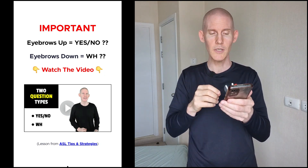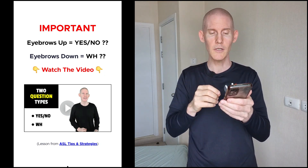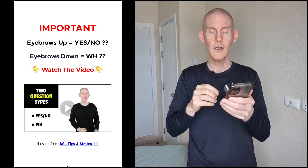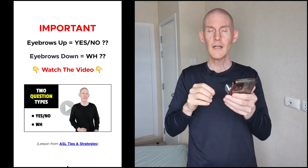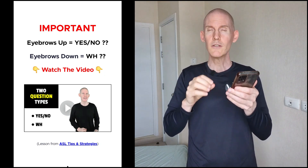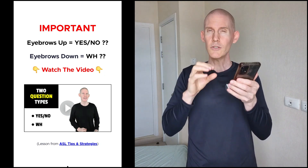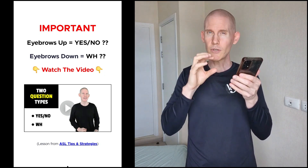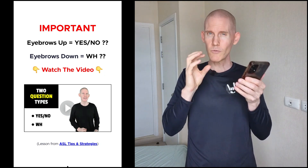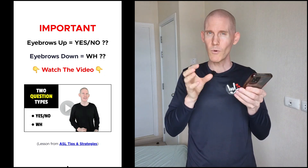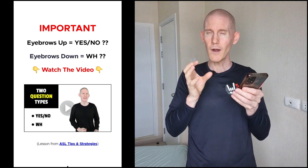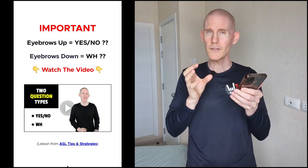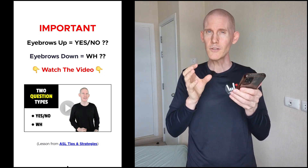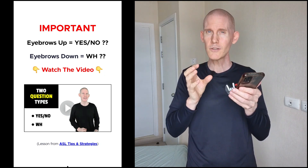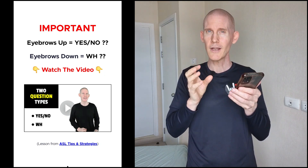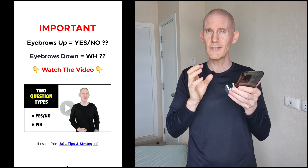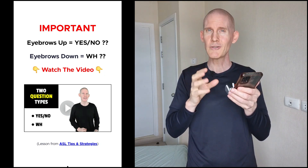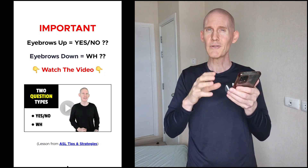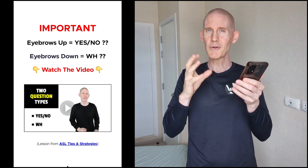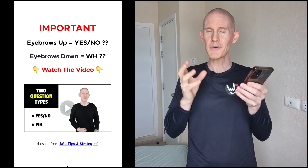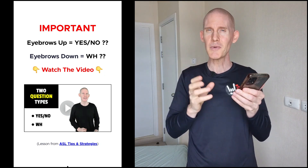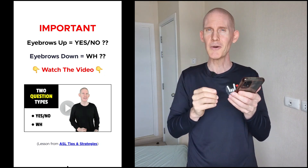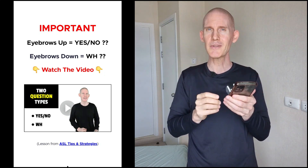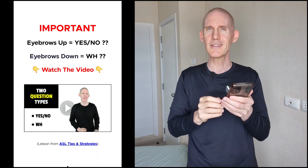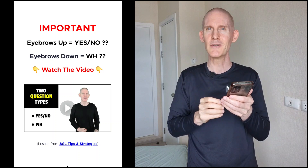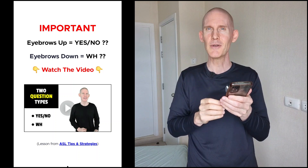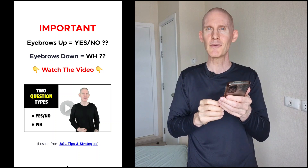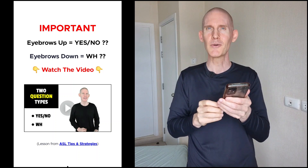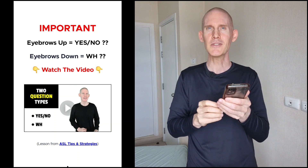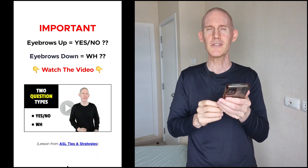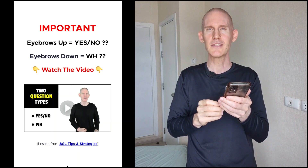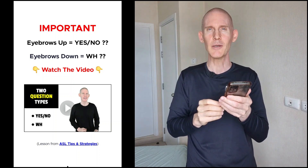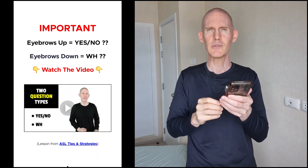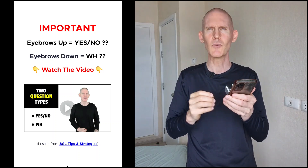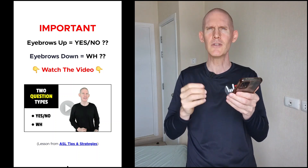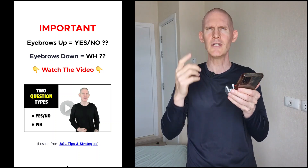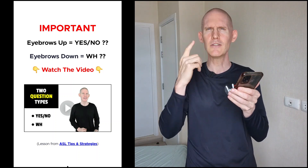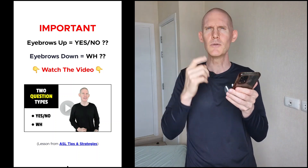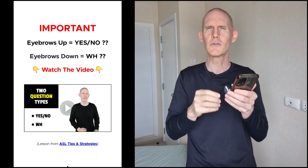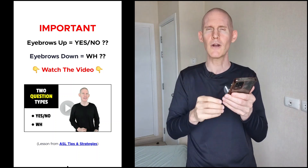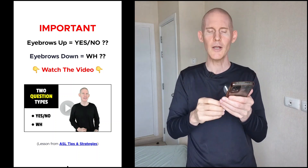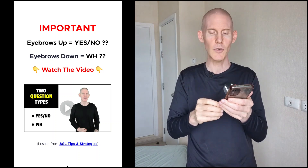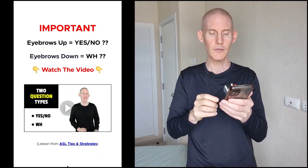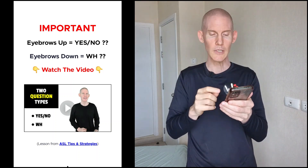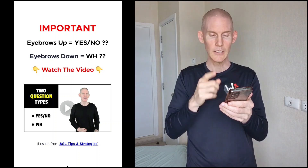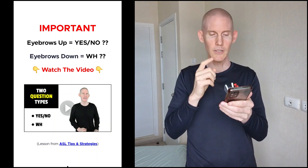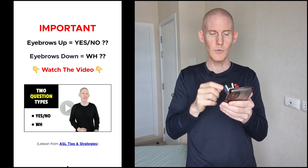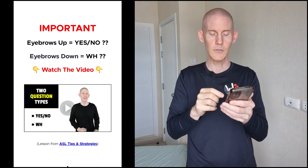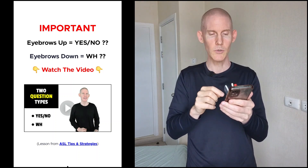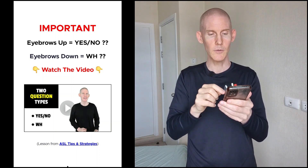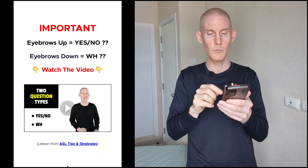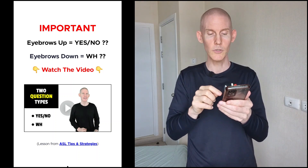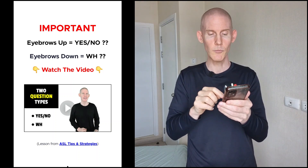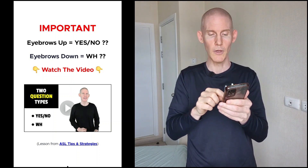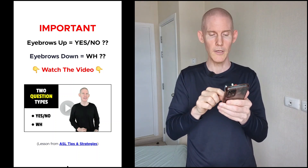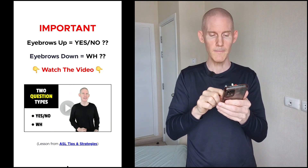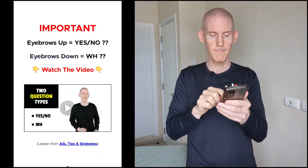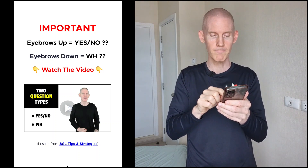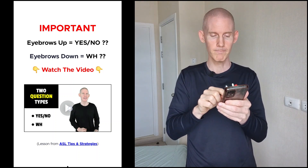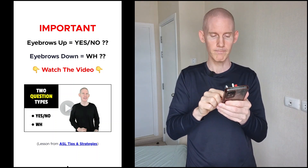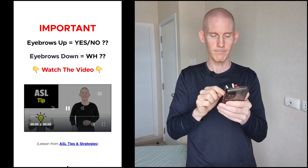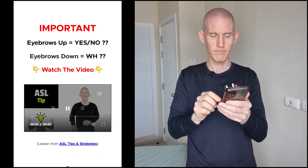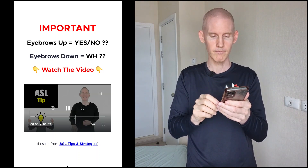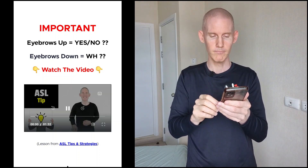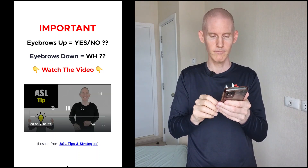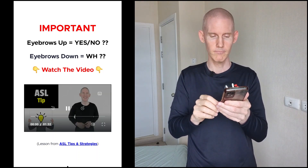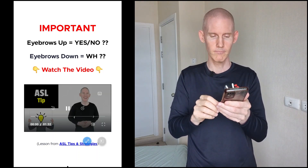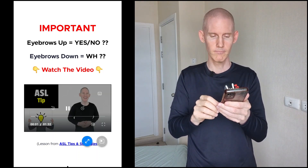the video here. You can watch and you can learn about the two different question types and what you need to do with your eyebrows. So let me just quick push play.